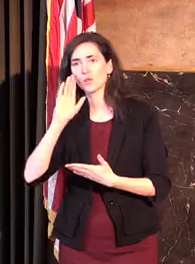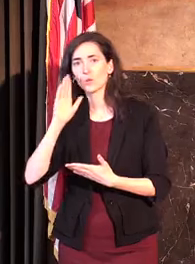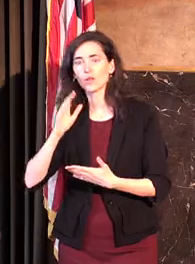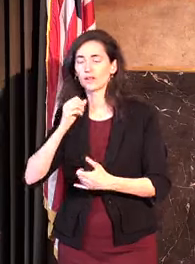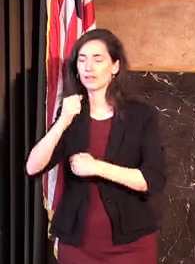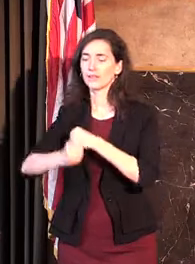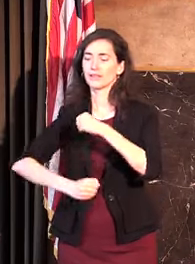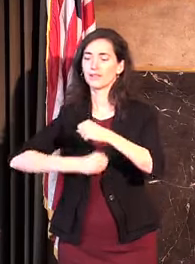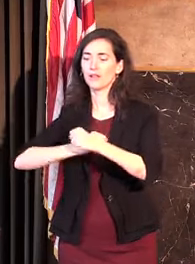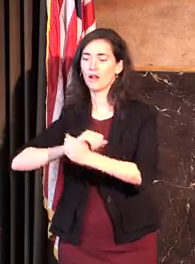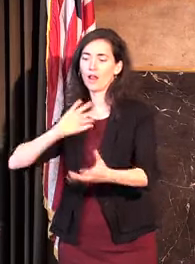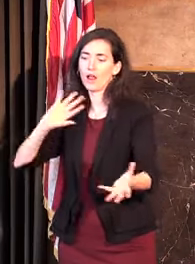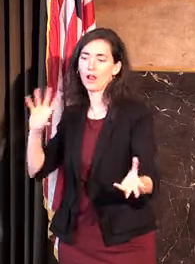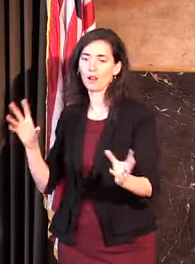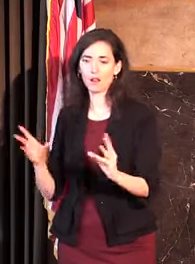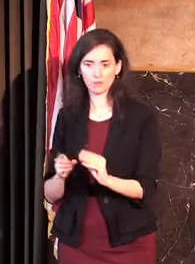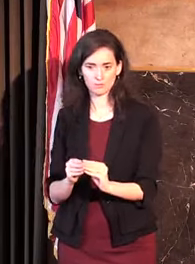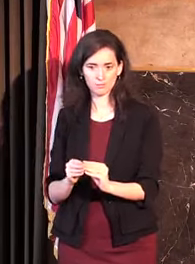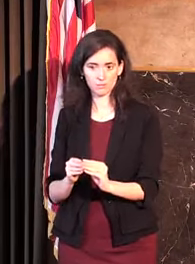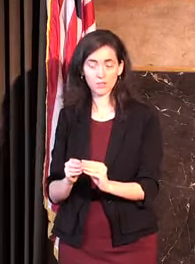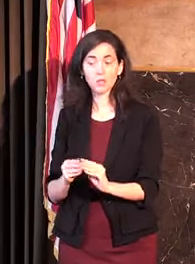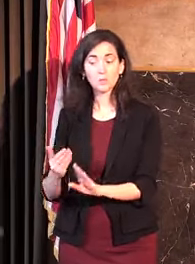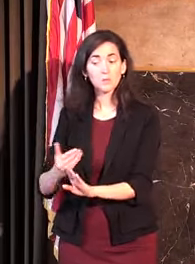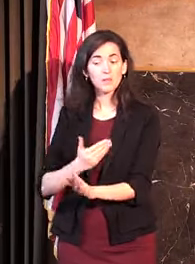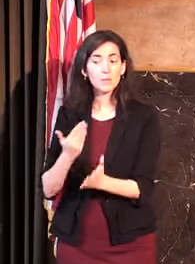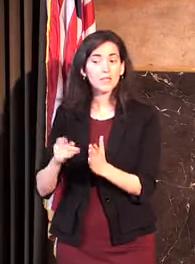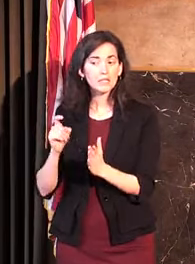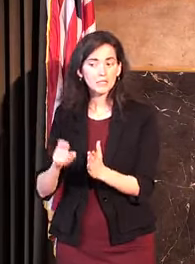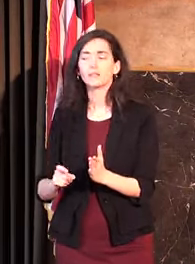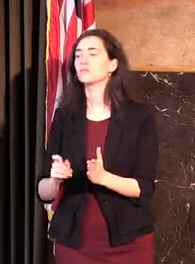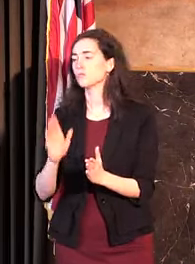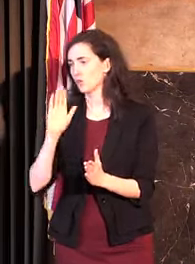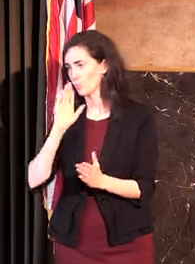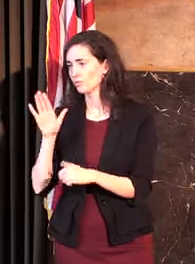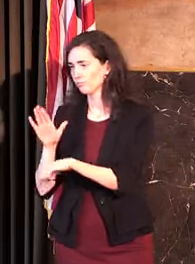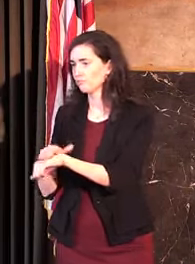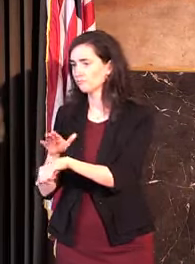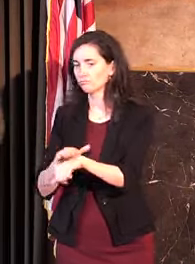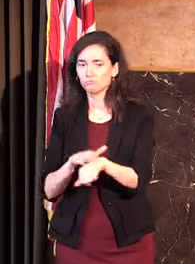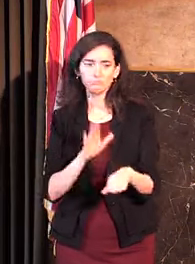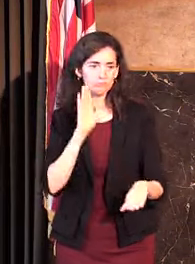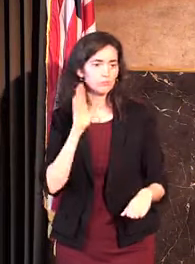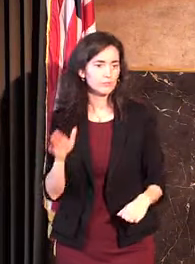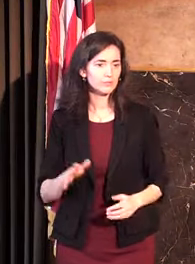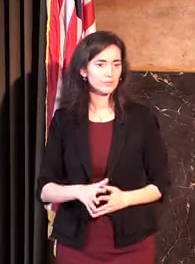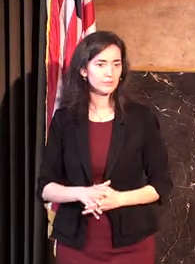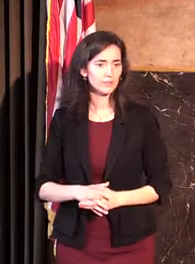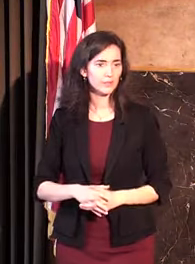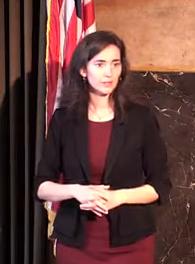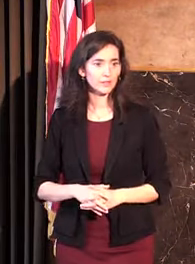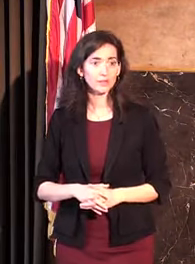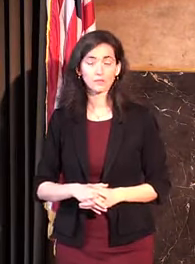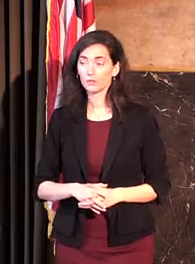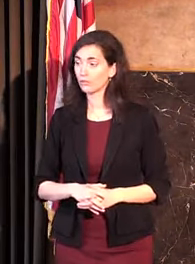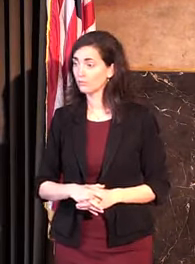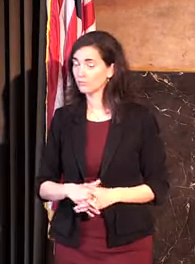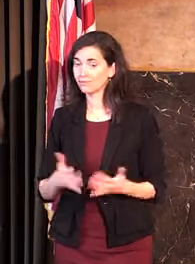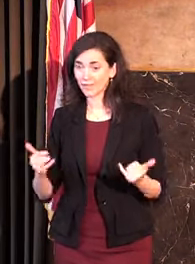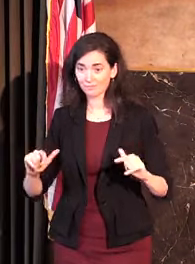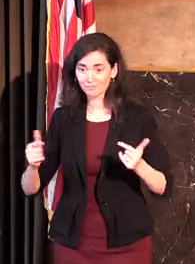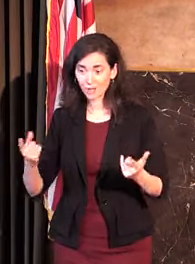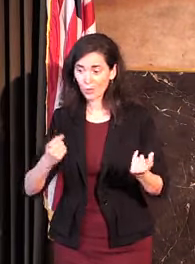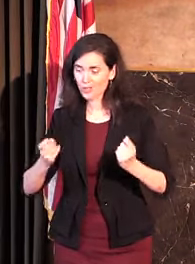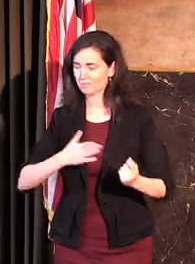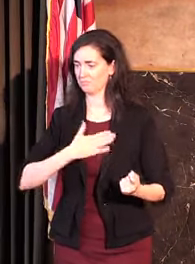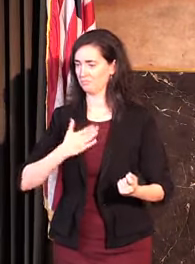year-end press conference, but if we need to do one before then, we will certainly let you know. So if you have questions, I'll be